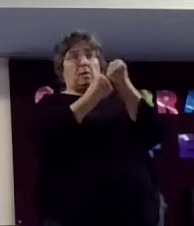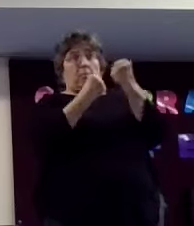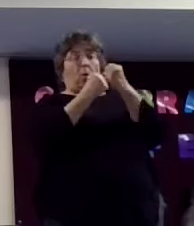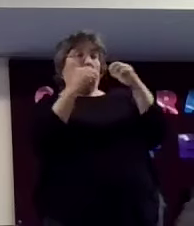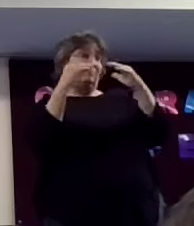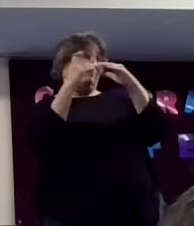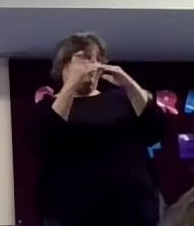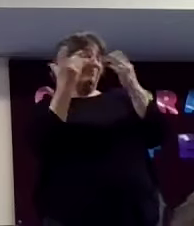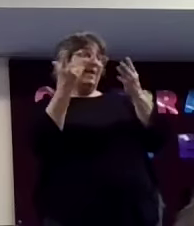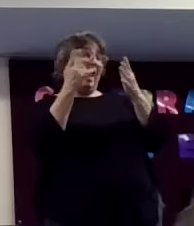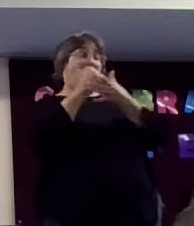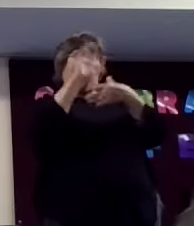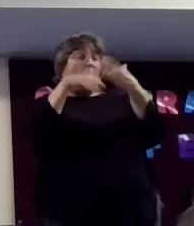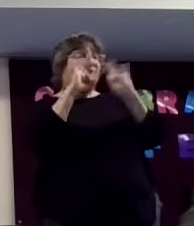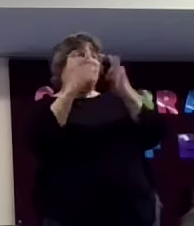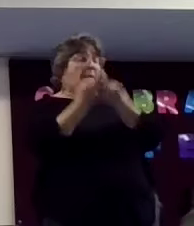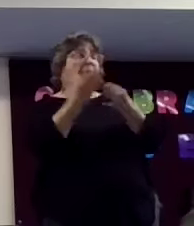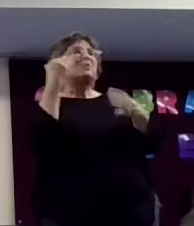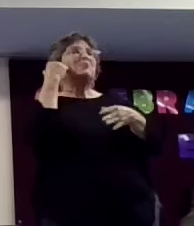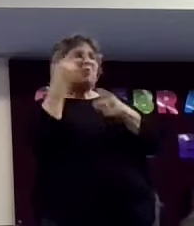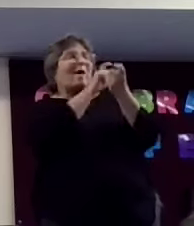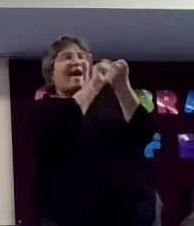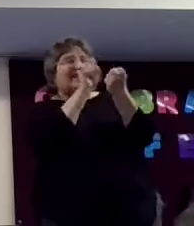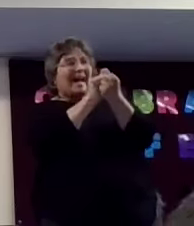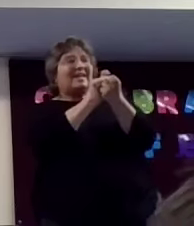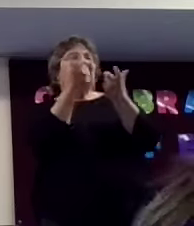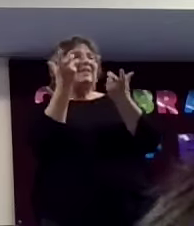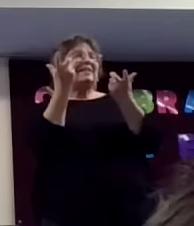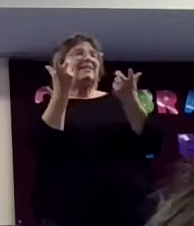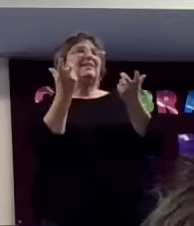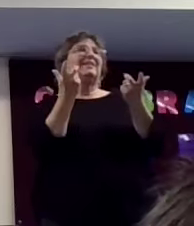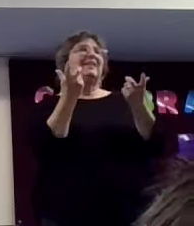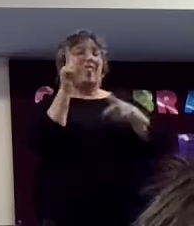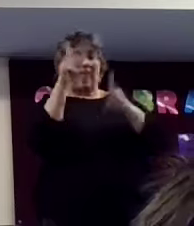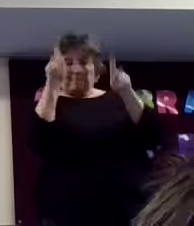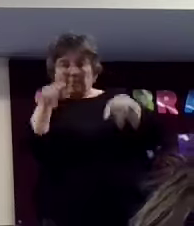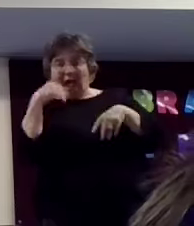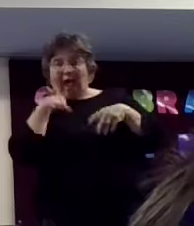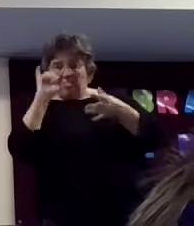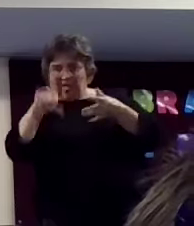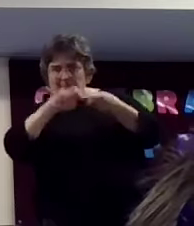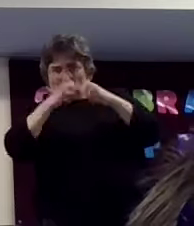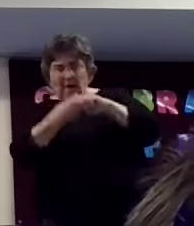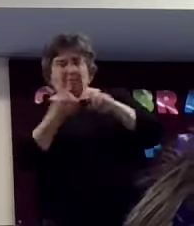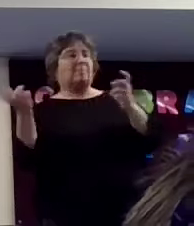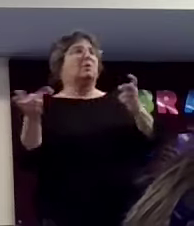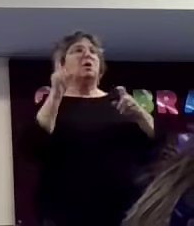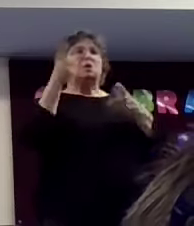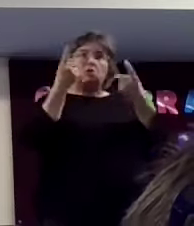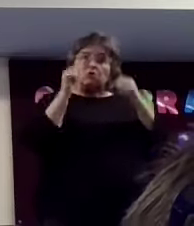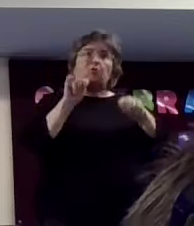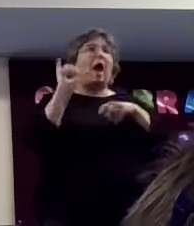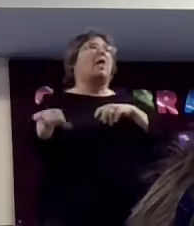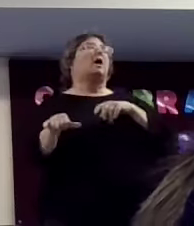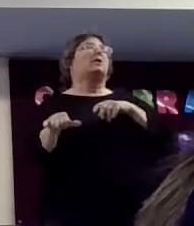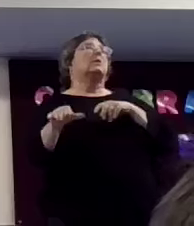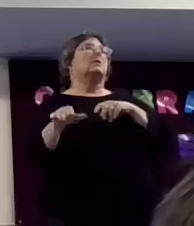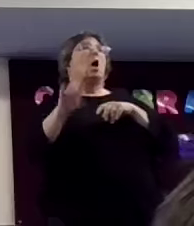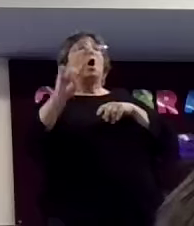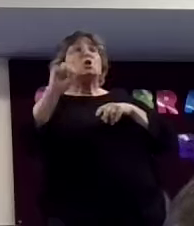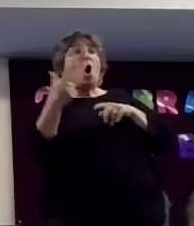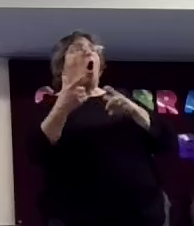coordinator who's helping the whole family to know exactly, oh, you know, this person has this problem. You should try, you know, getting